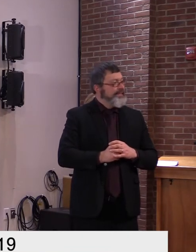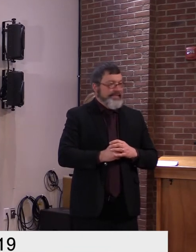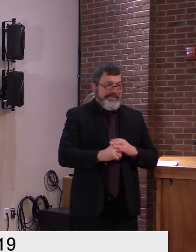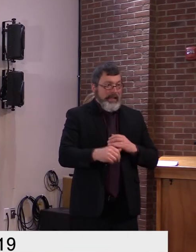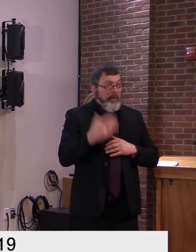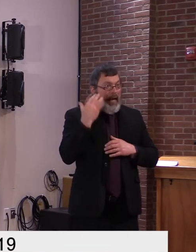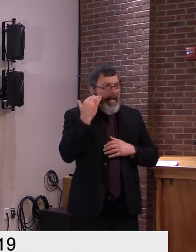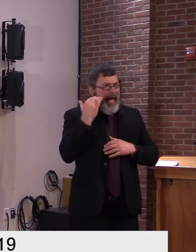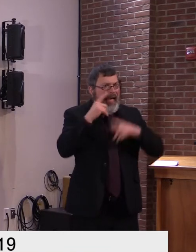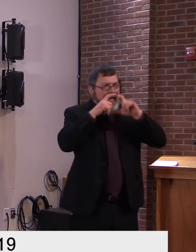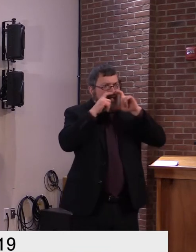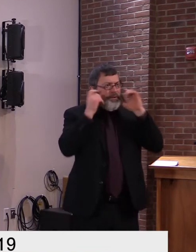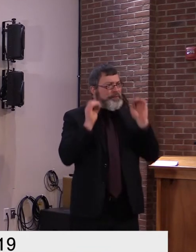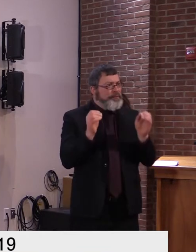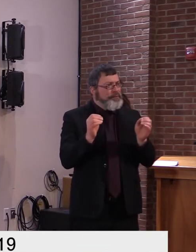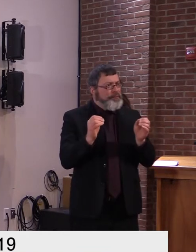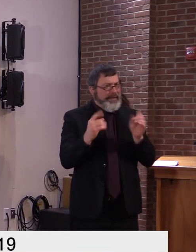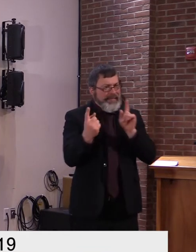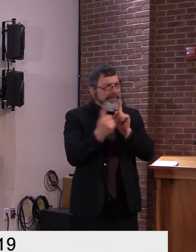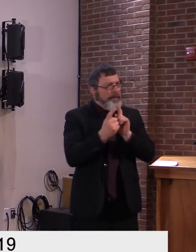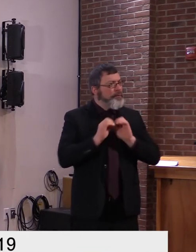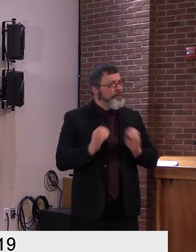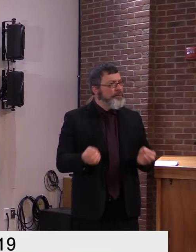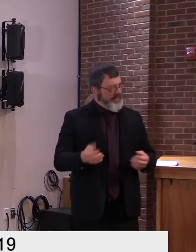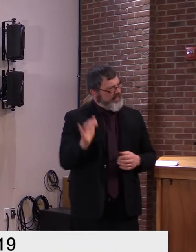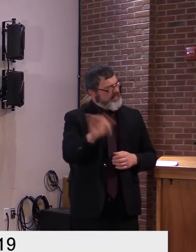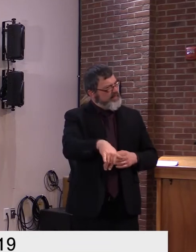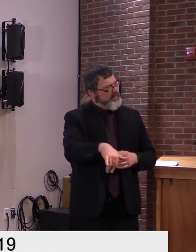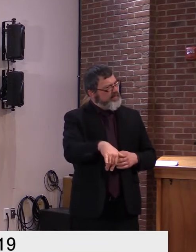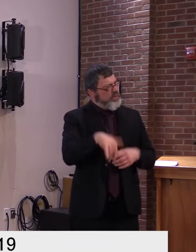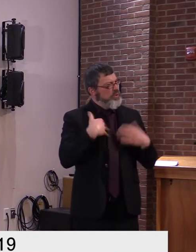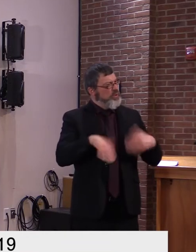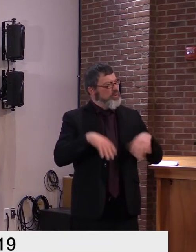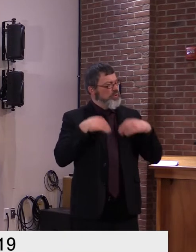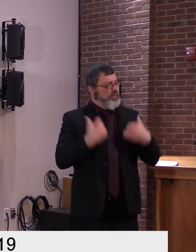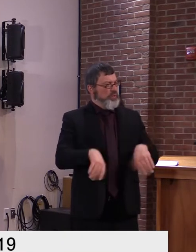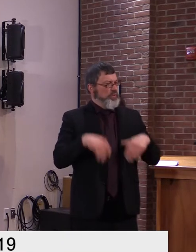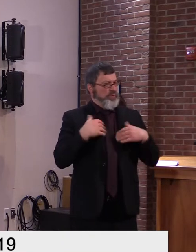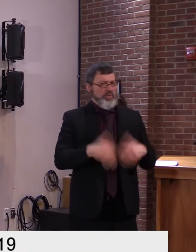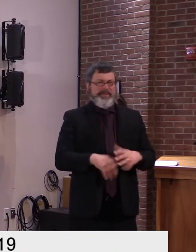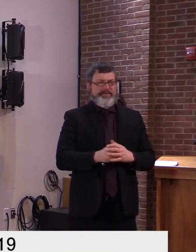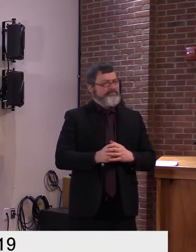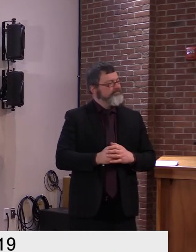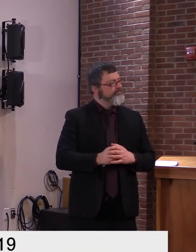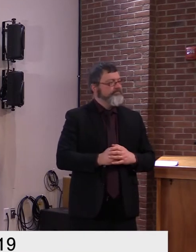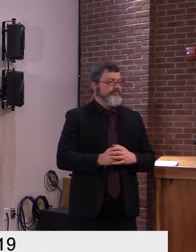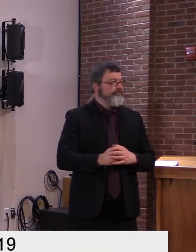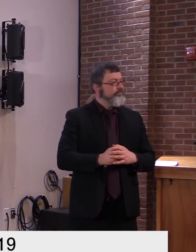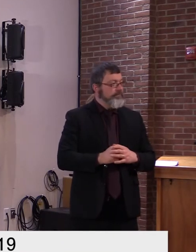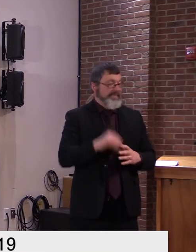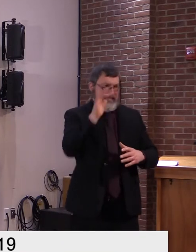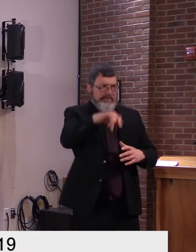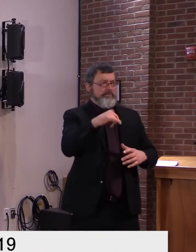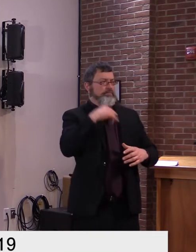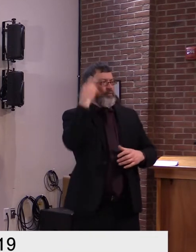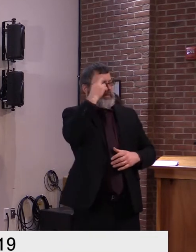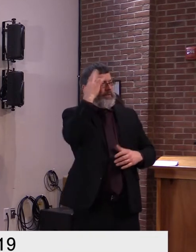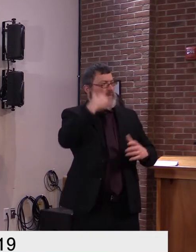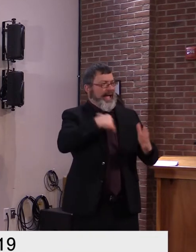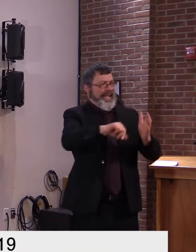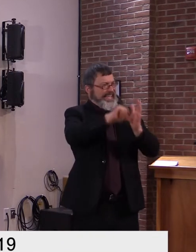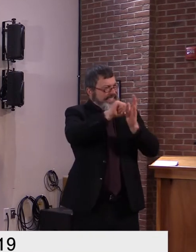becomes less of a focus. It's also why we are so consistent in our messaging about